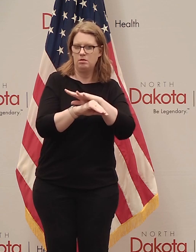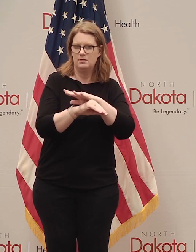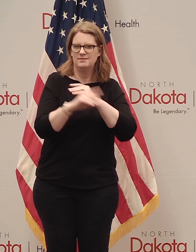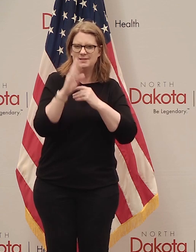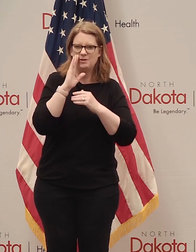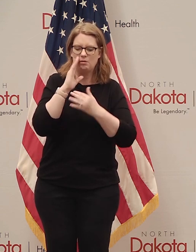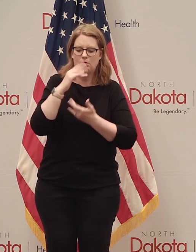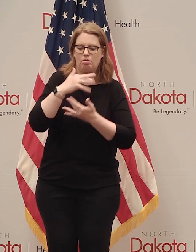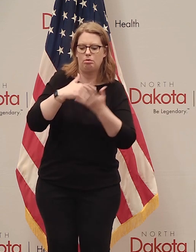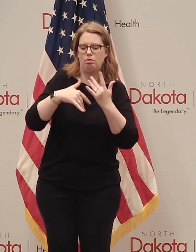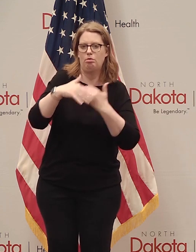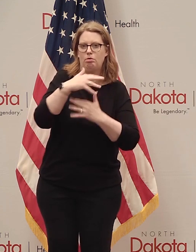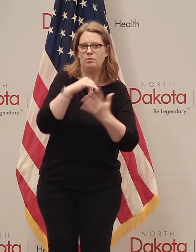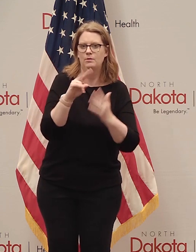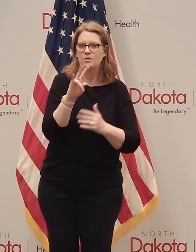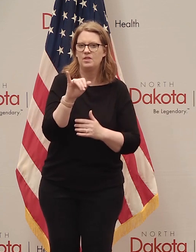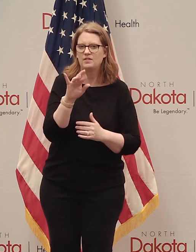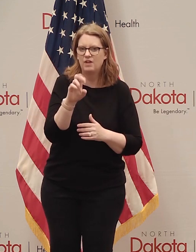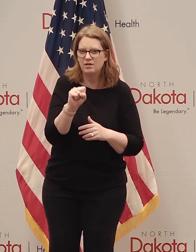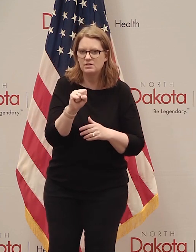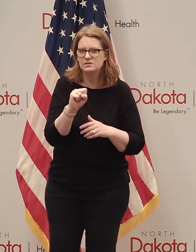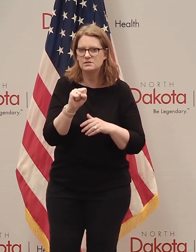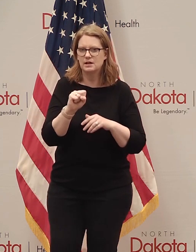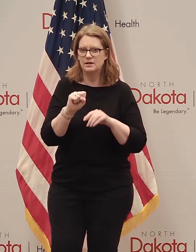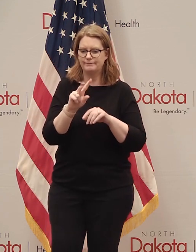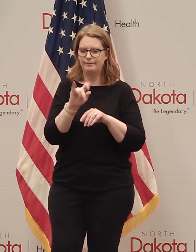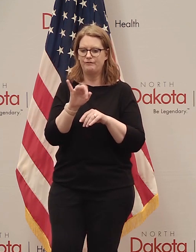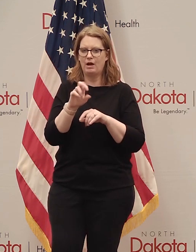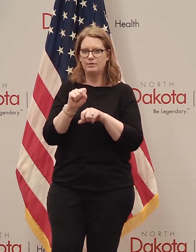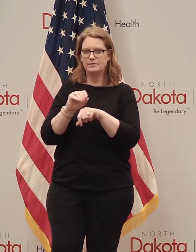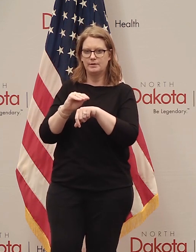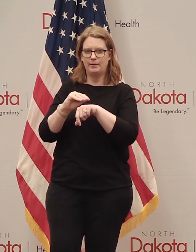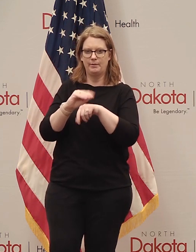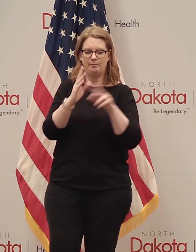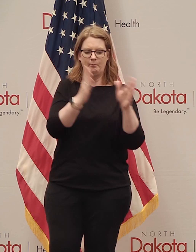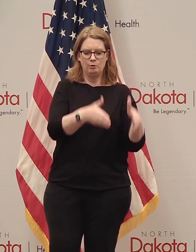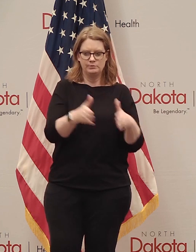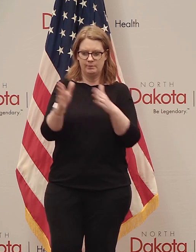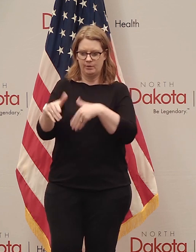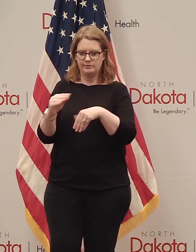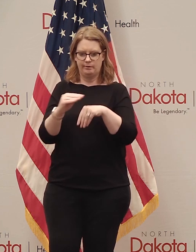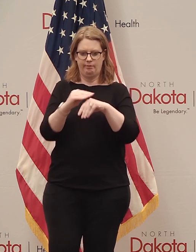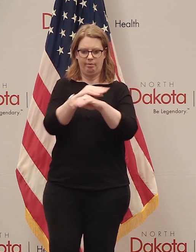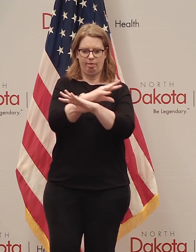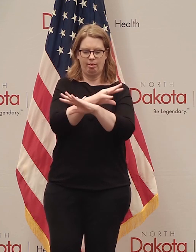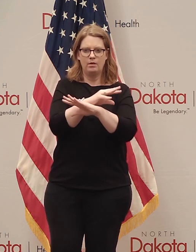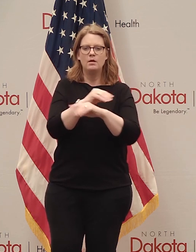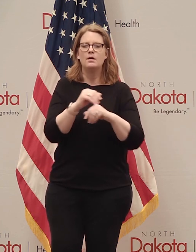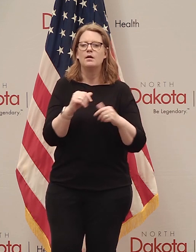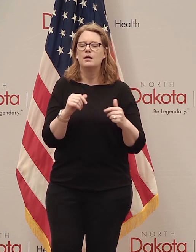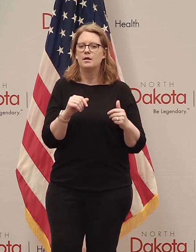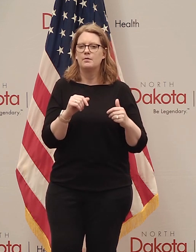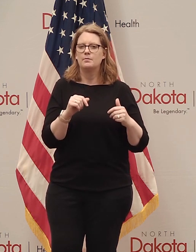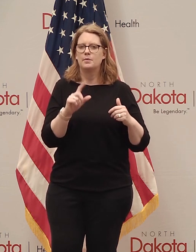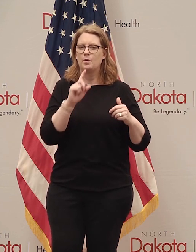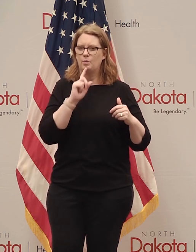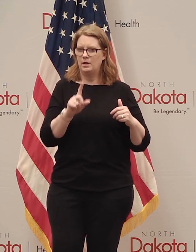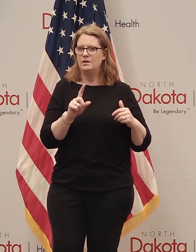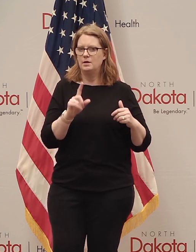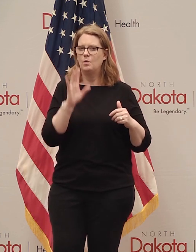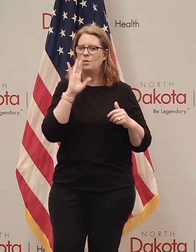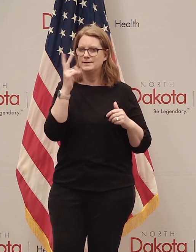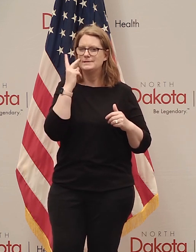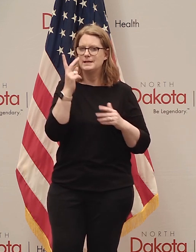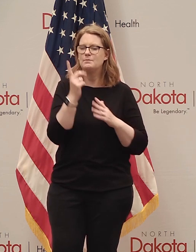this virus, because this virus moves most effectively when it moves person to person. We know that we were going to be seeing